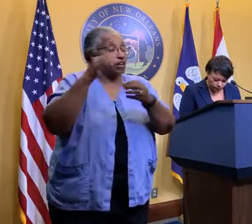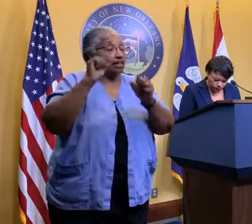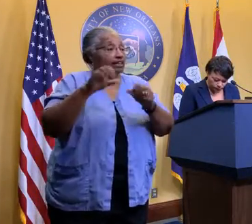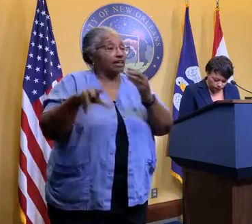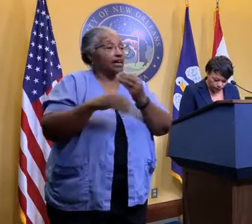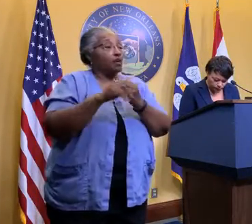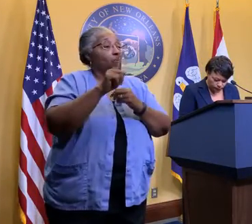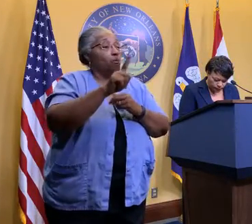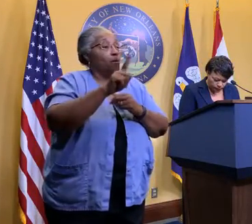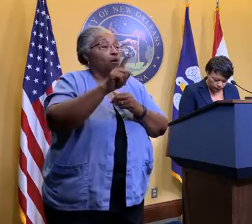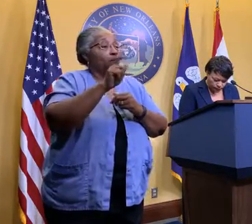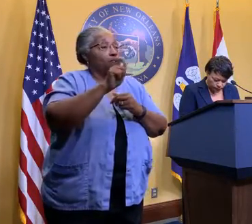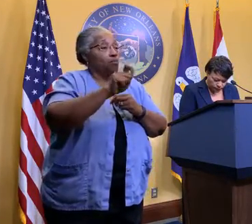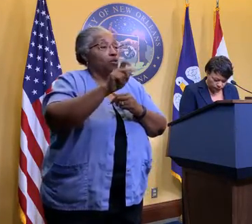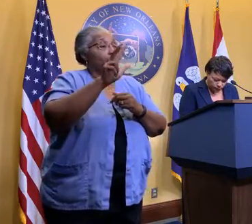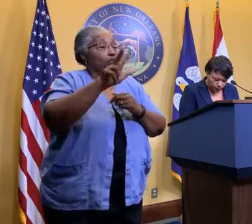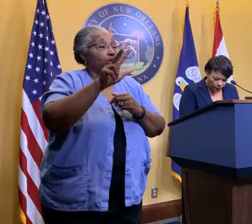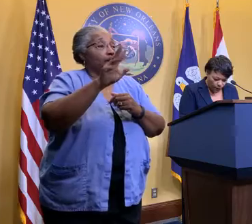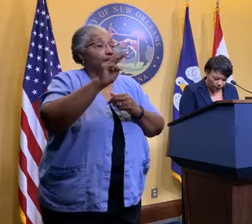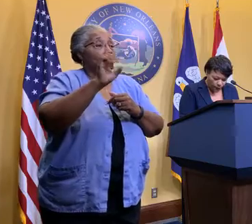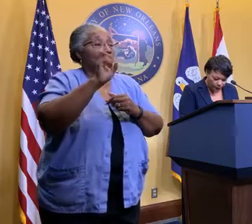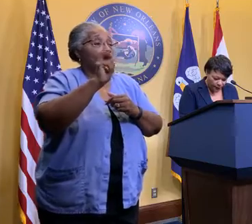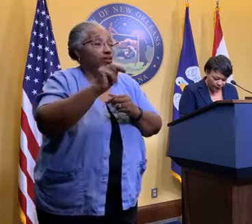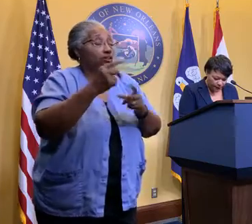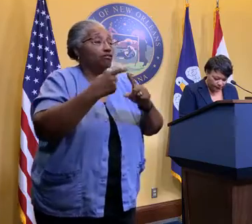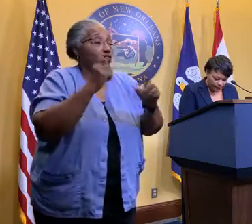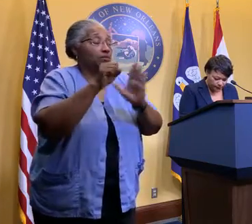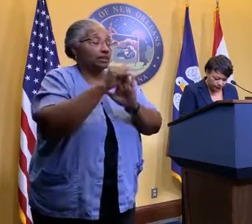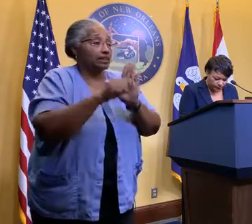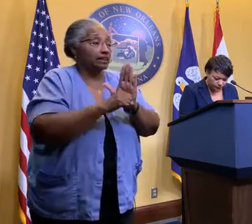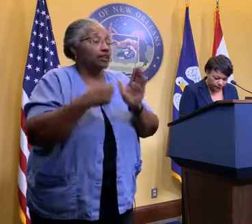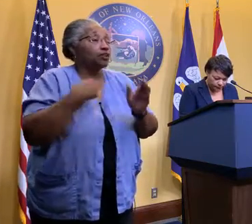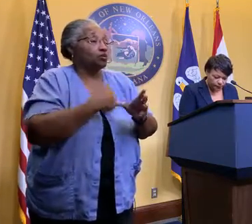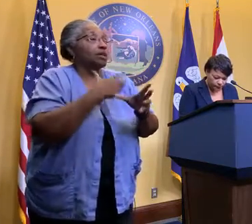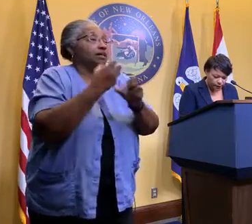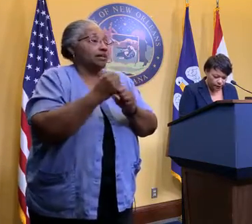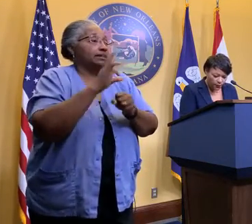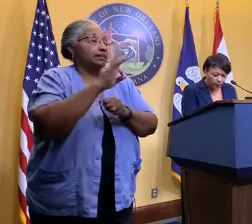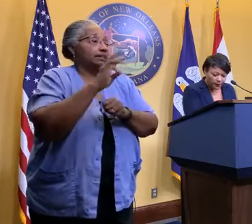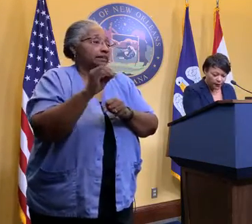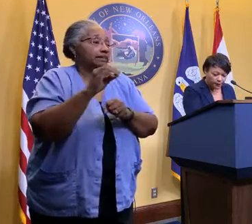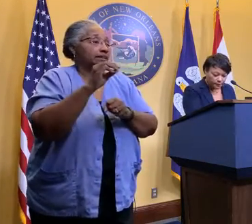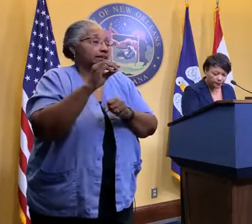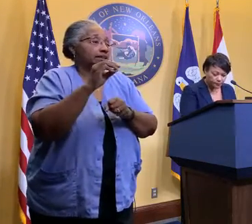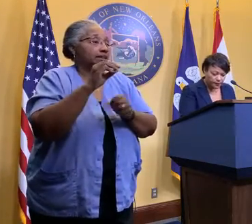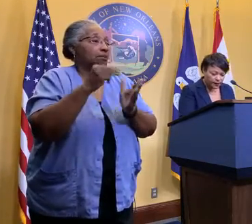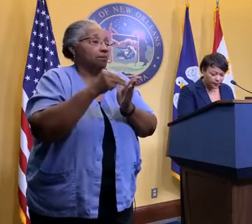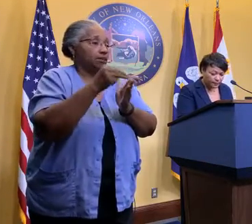$1.3 billion that came to the state, we received 60 million of it.